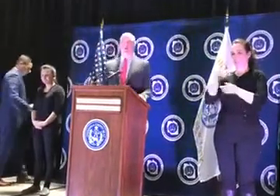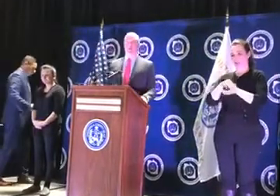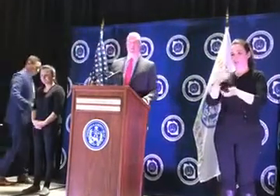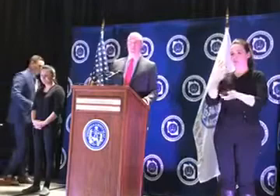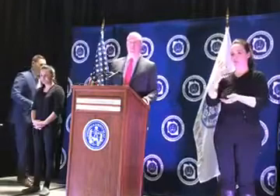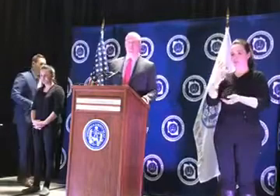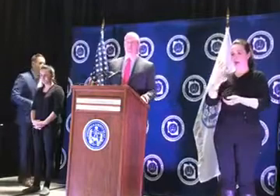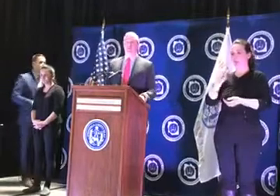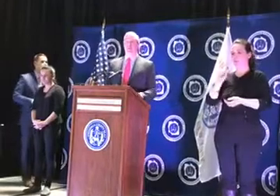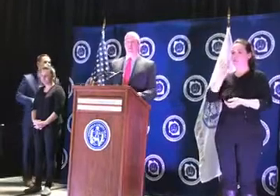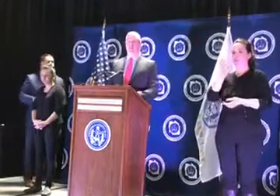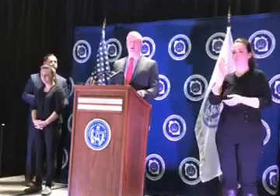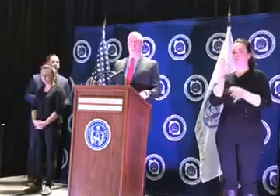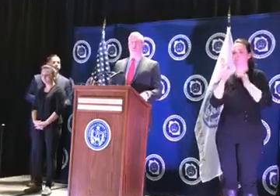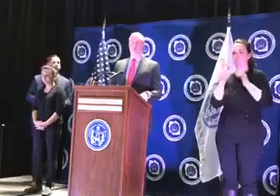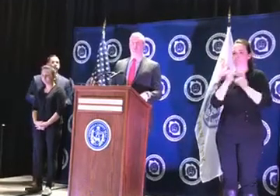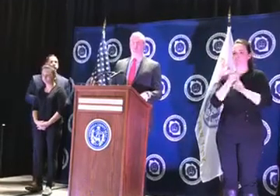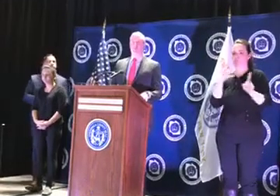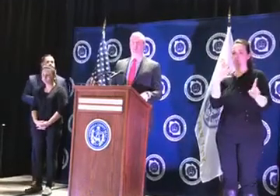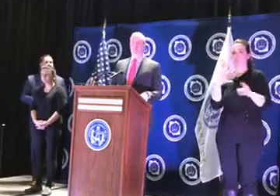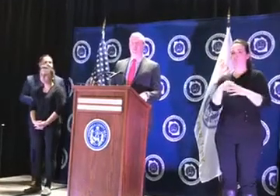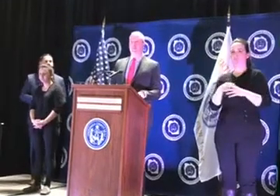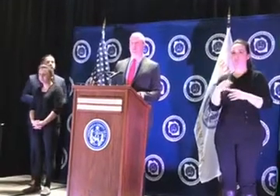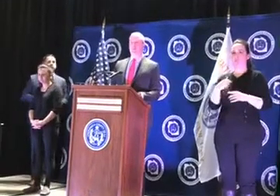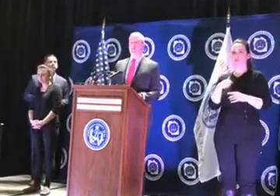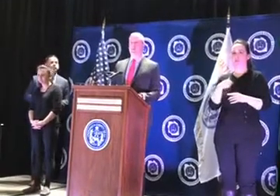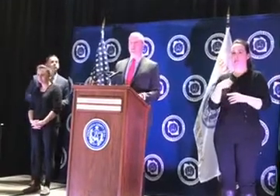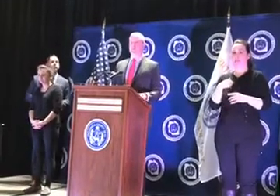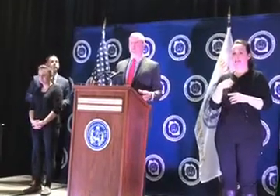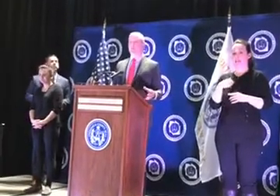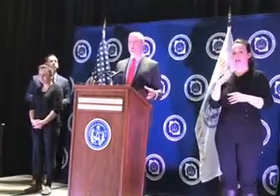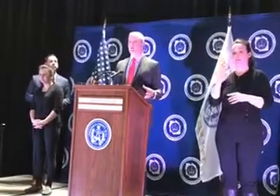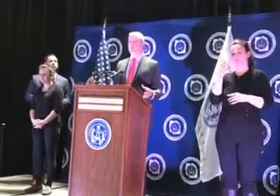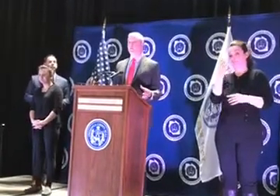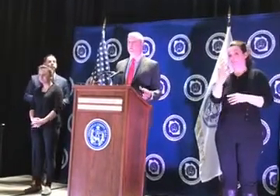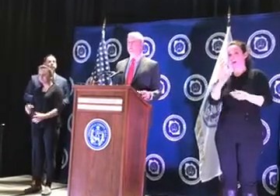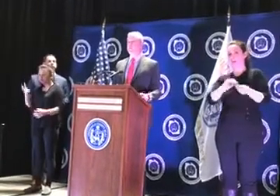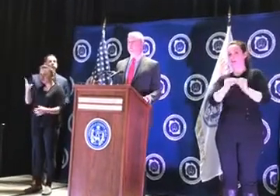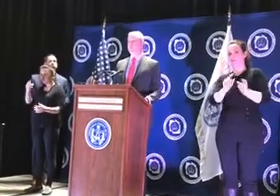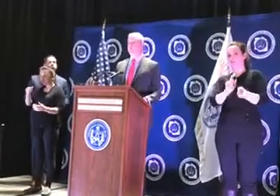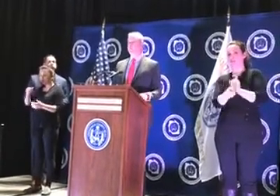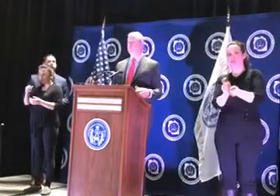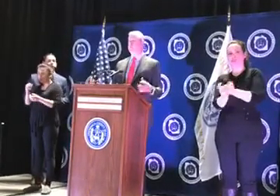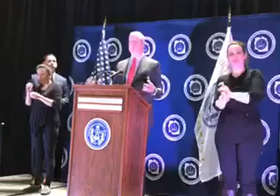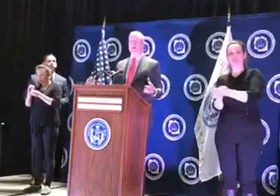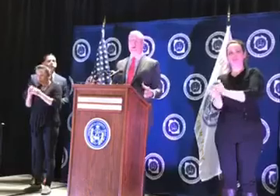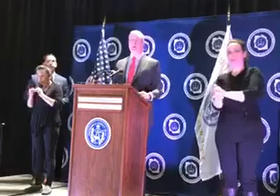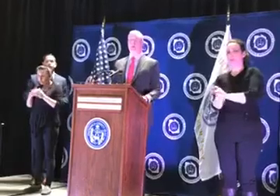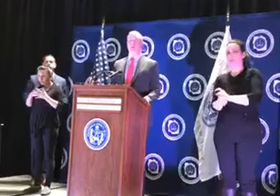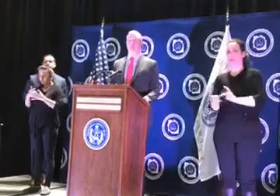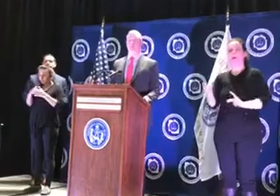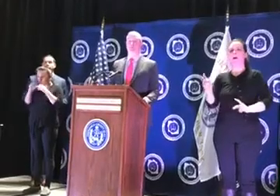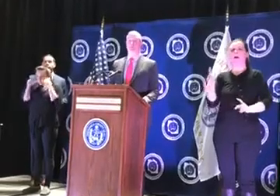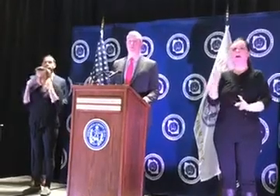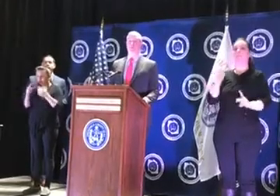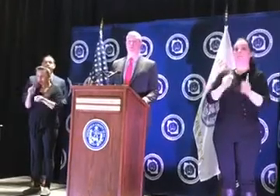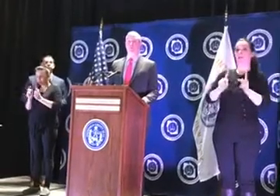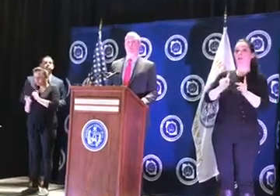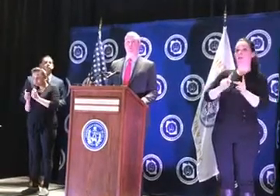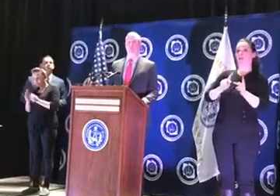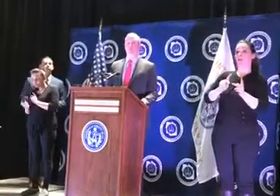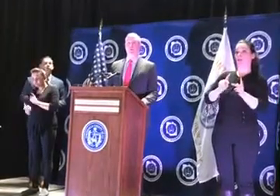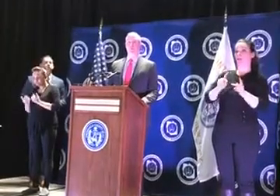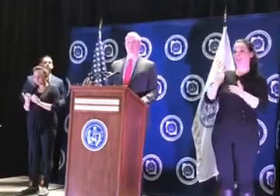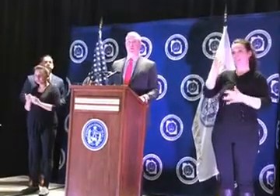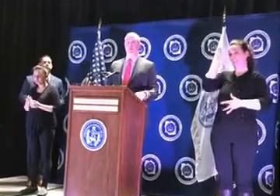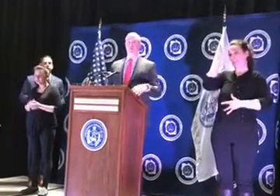So I'm not being evasive, but that's a constantly changing number because on any single day we are discharging 50 to 80 patients